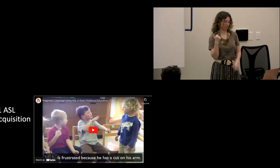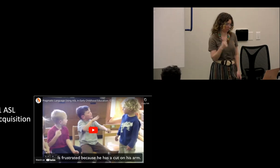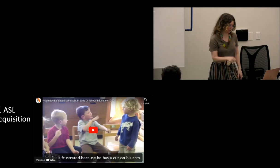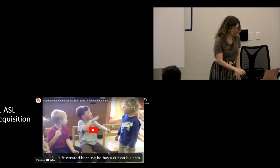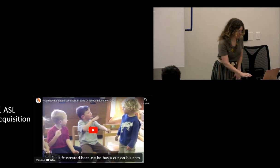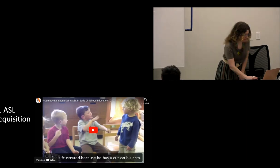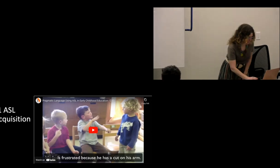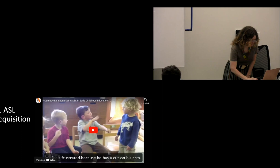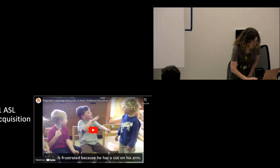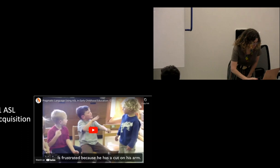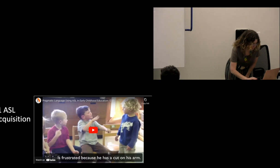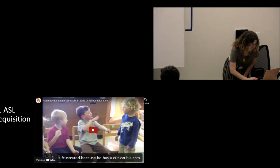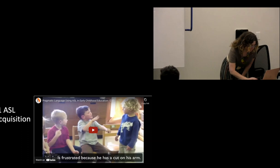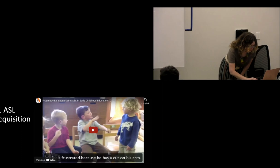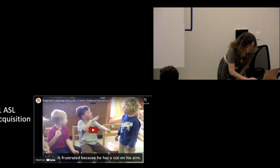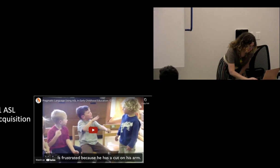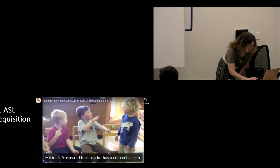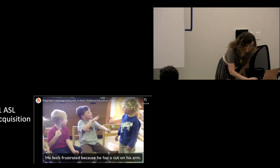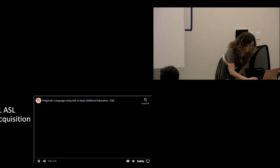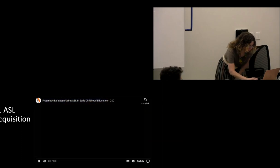were to provide full access.